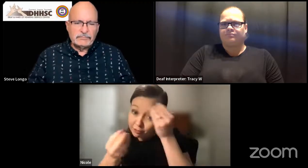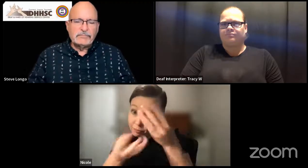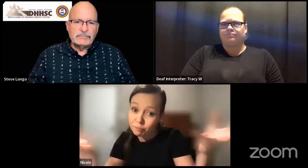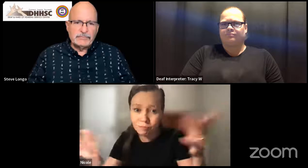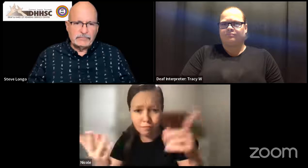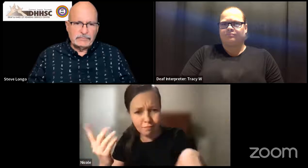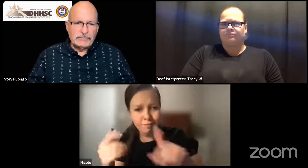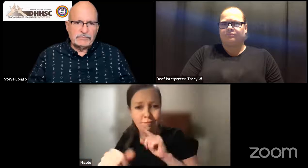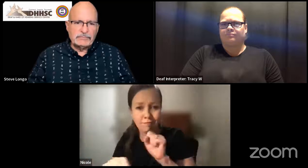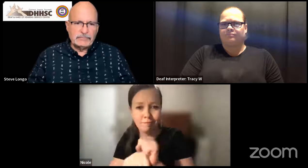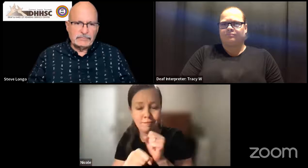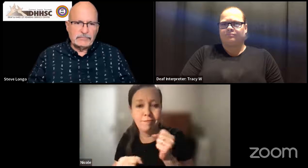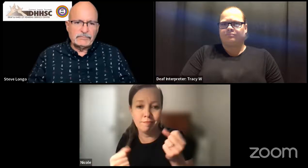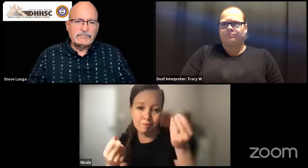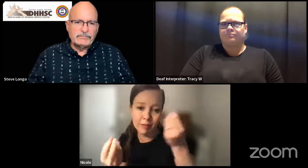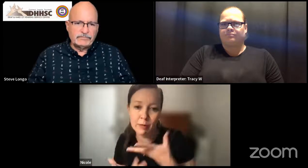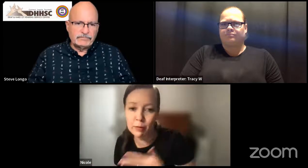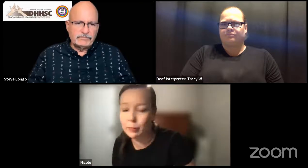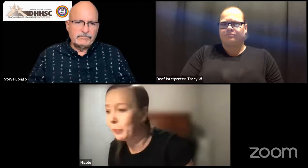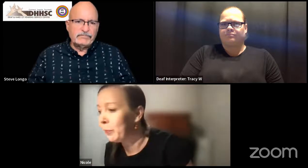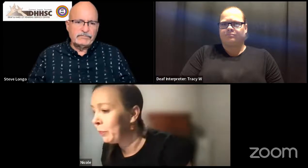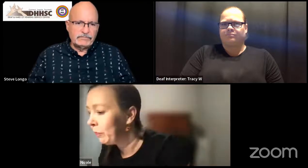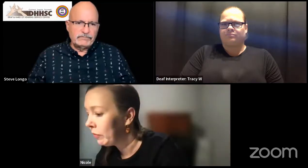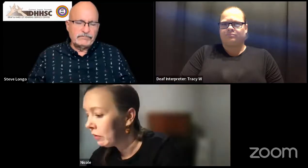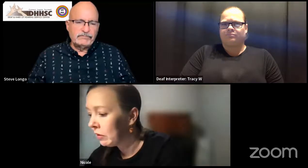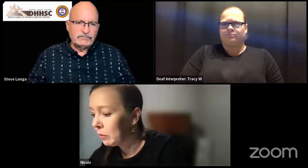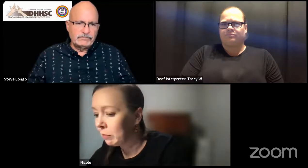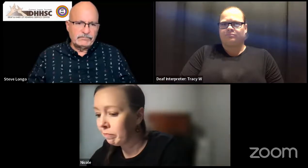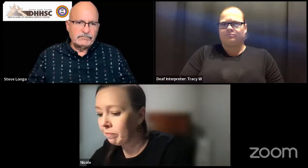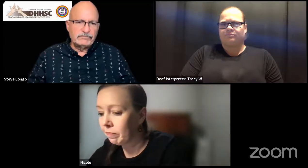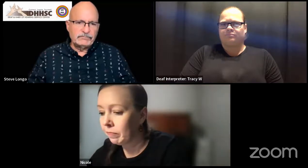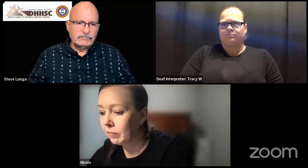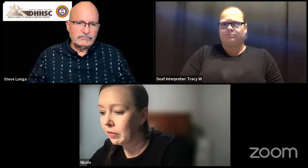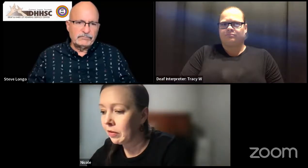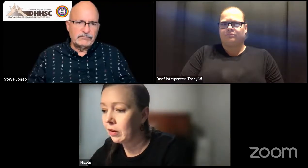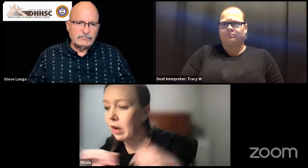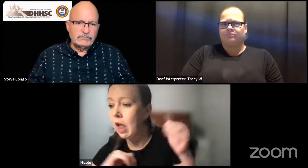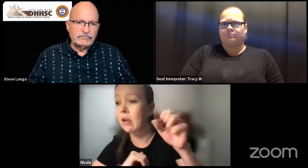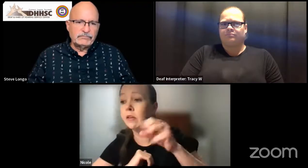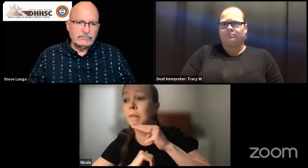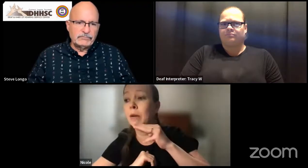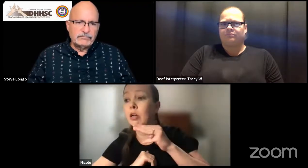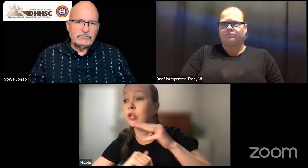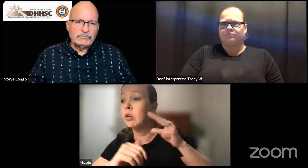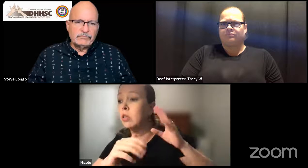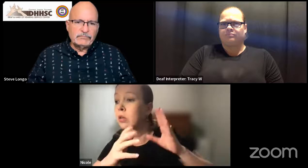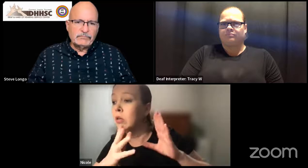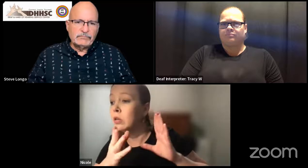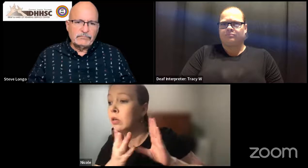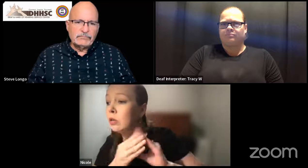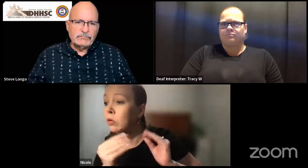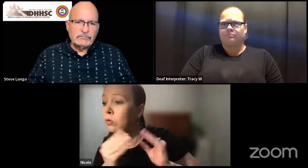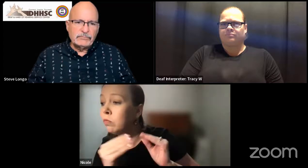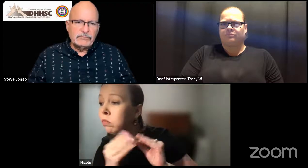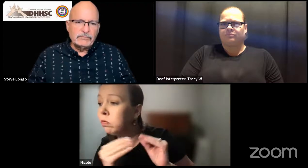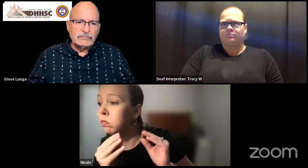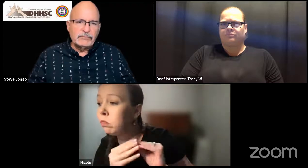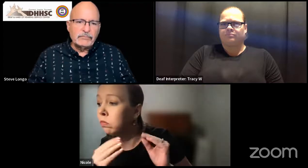Some folks did relay that. So just know that we are hearing you.